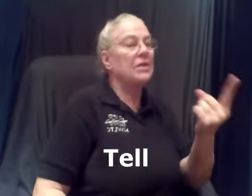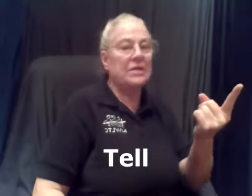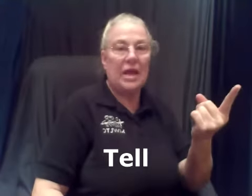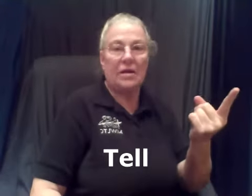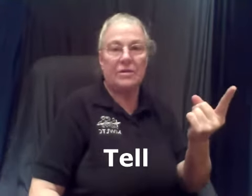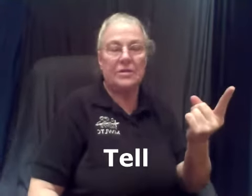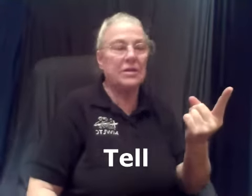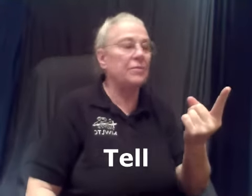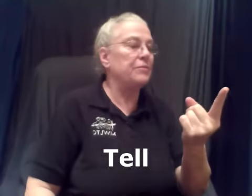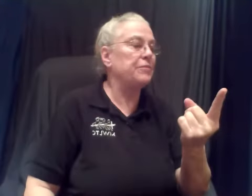Tells.